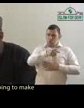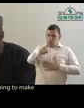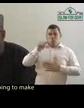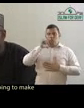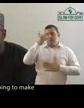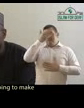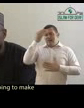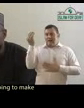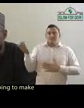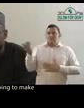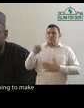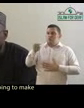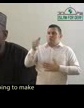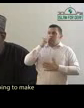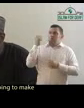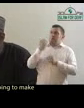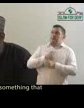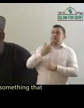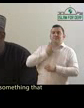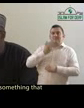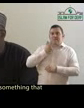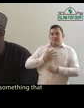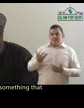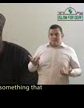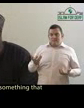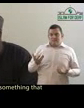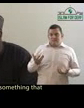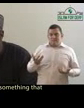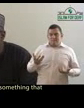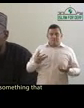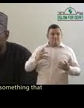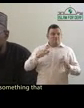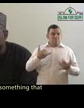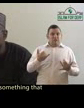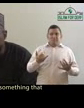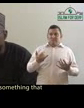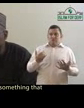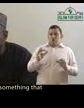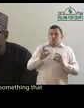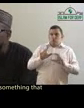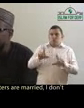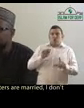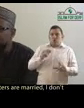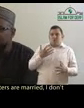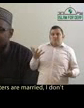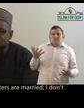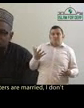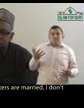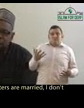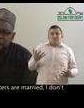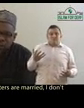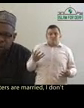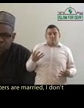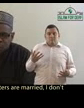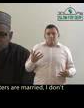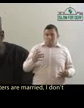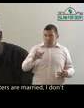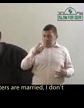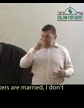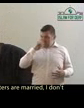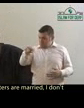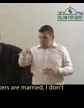to forget. You're going to make innocent mistakes. You may be compelled to do something that you normally wouldn't do. I don't know if any of you